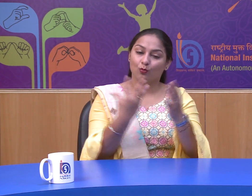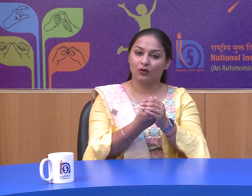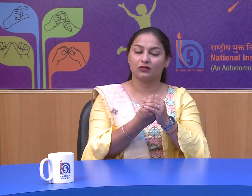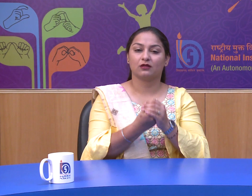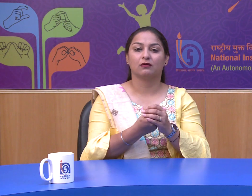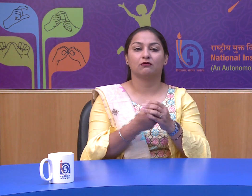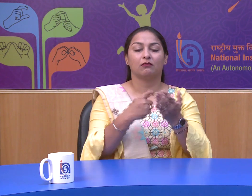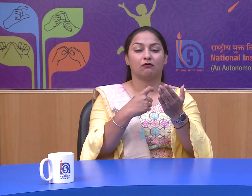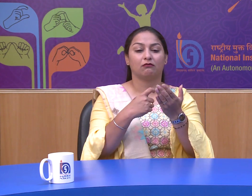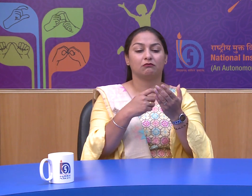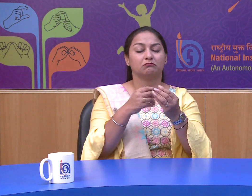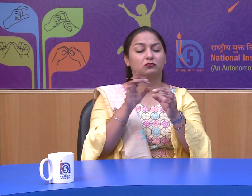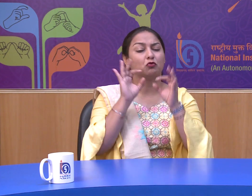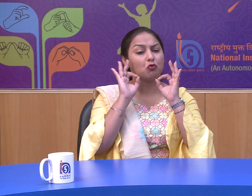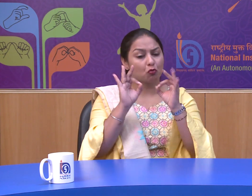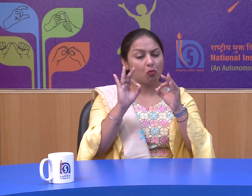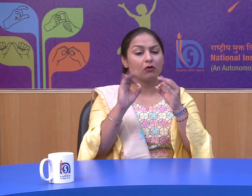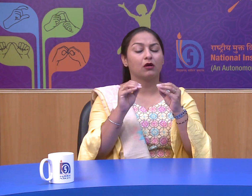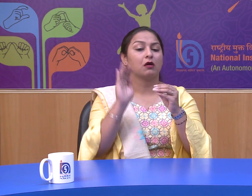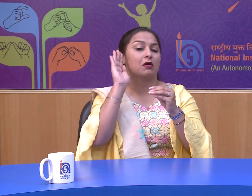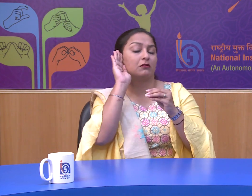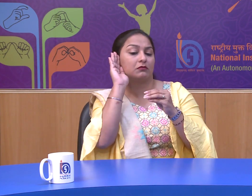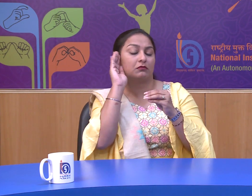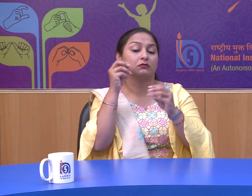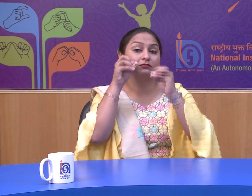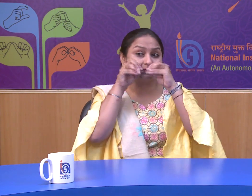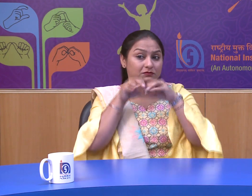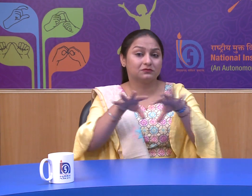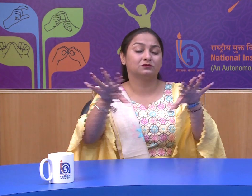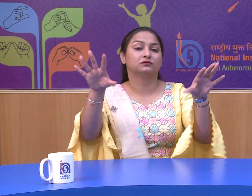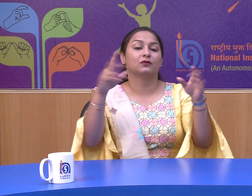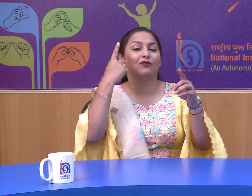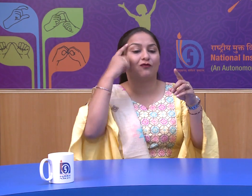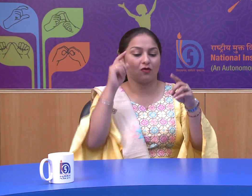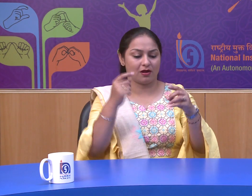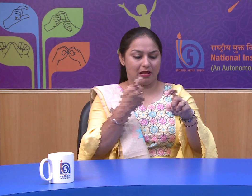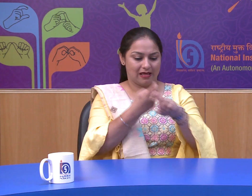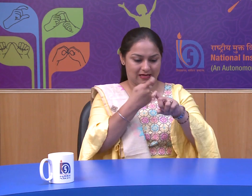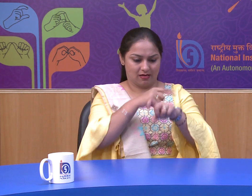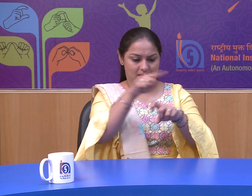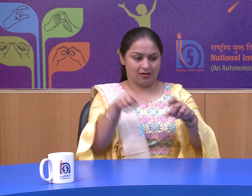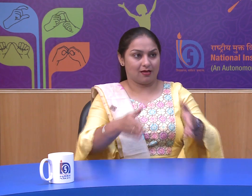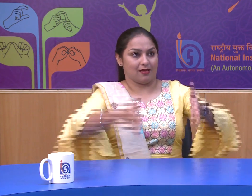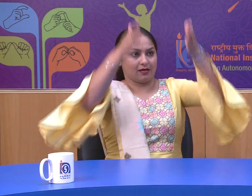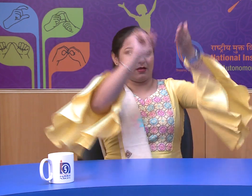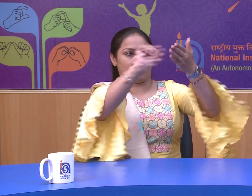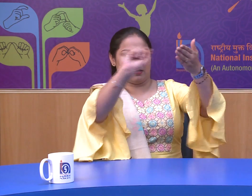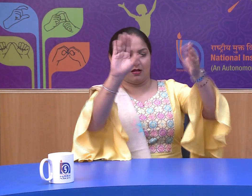roll messages, were inscribed on the stone pillars that were made